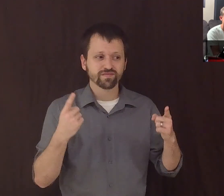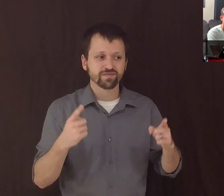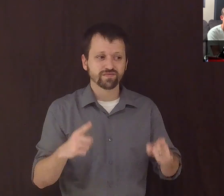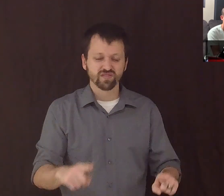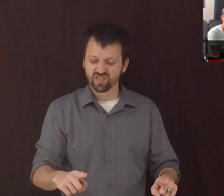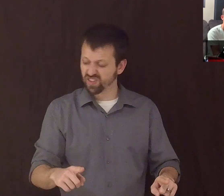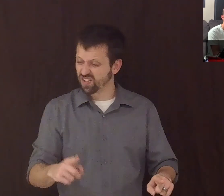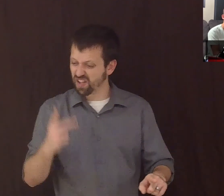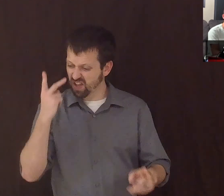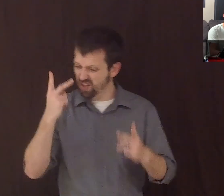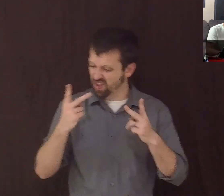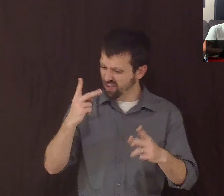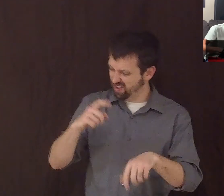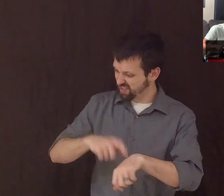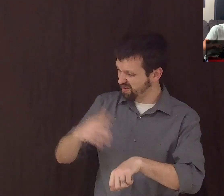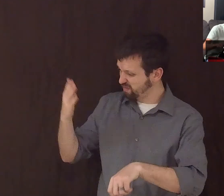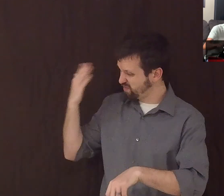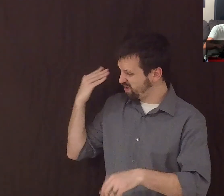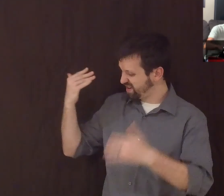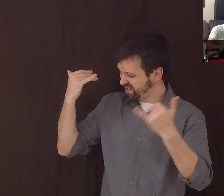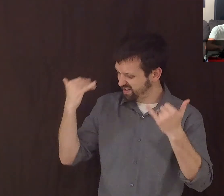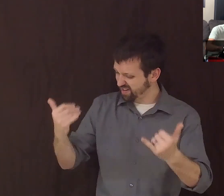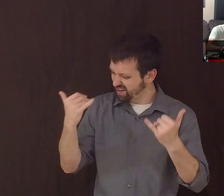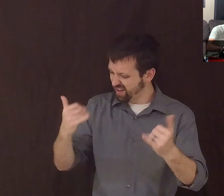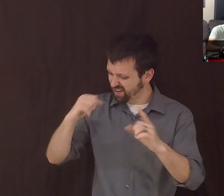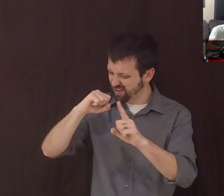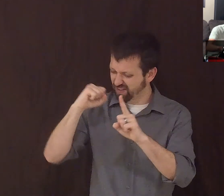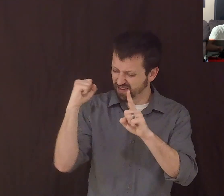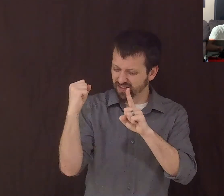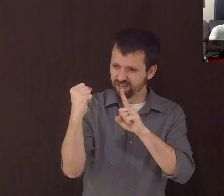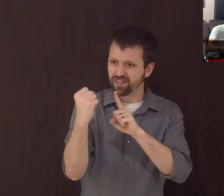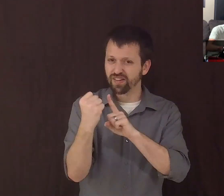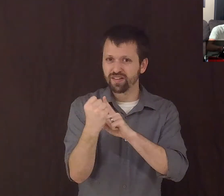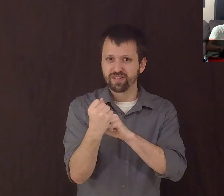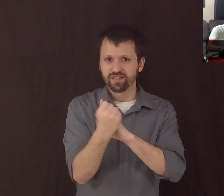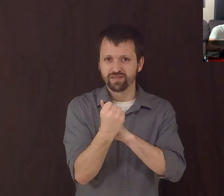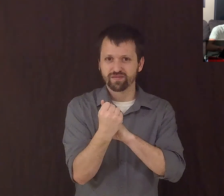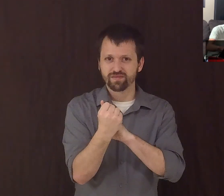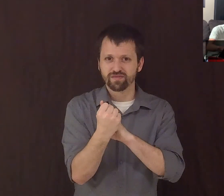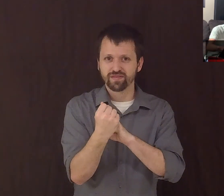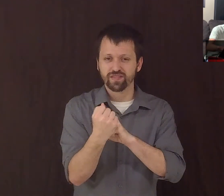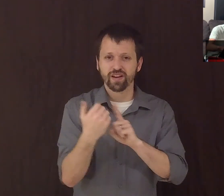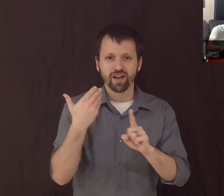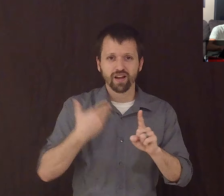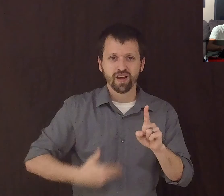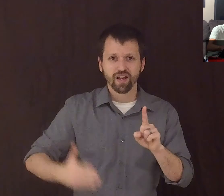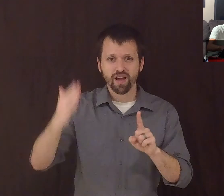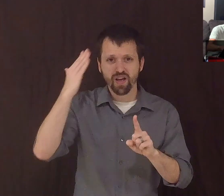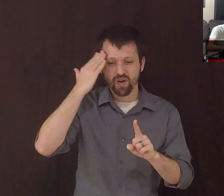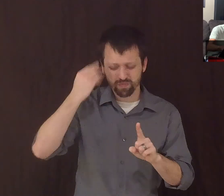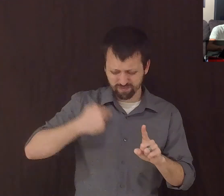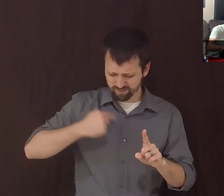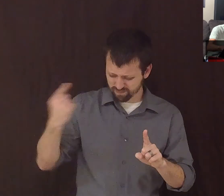And when I look at the space between where I used to be and this reckoning, I